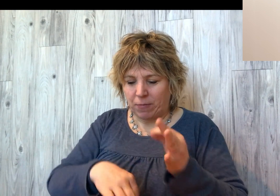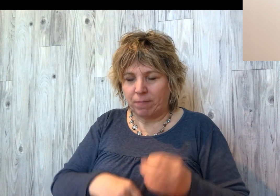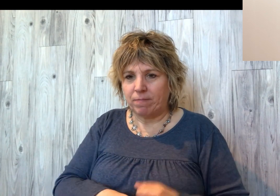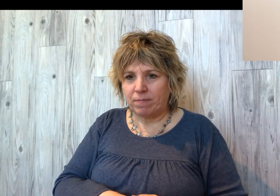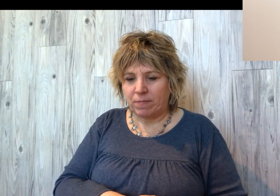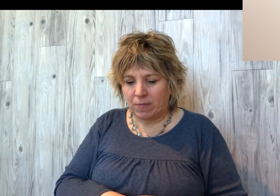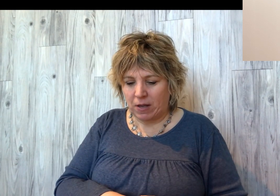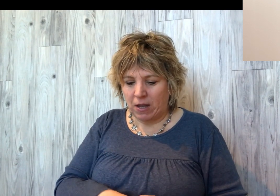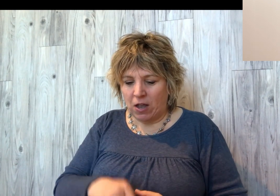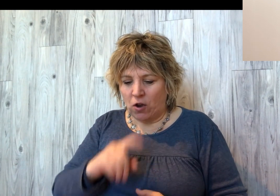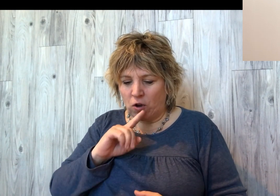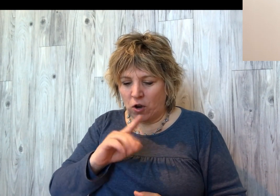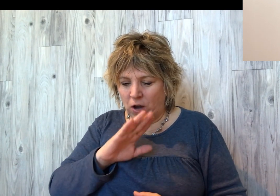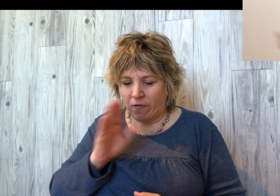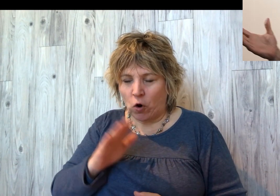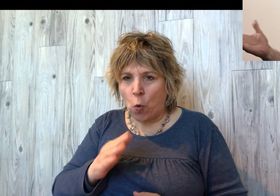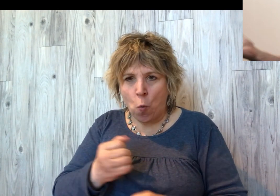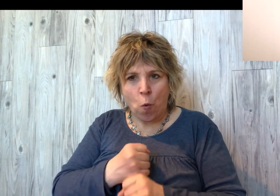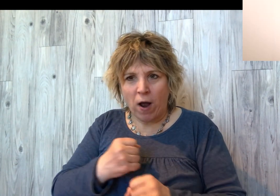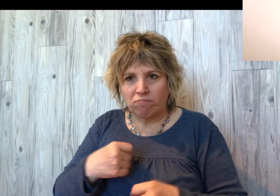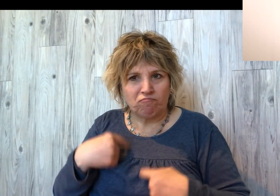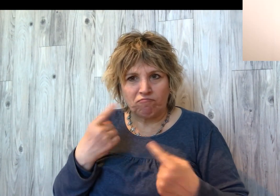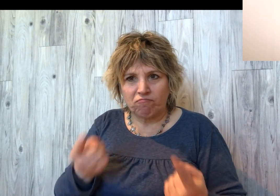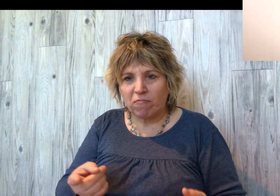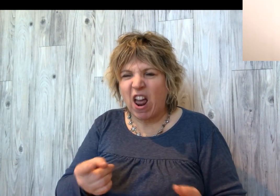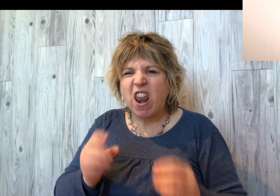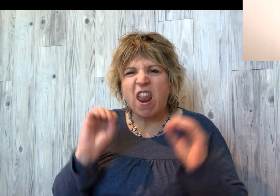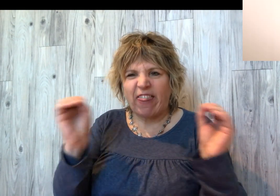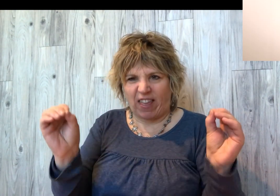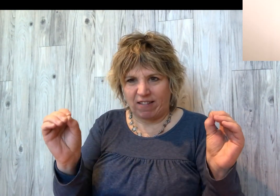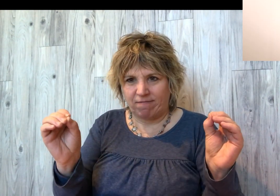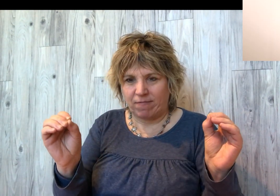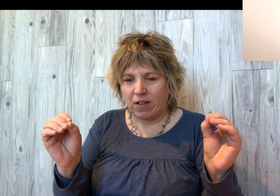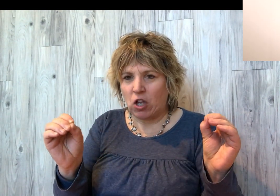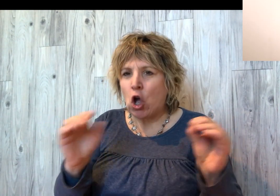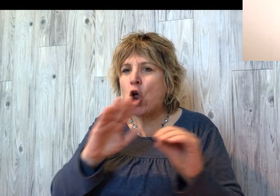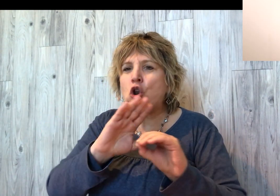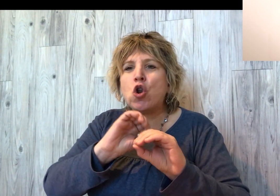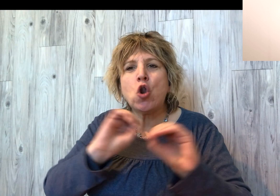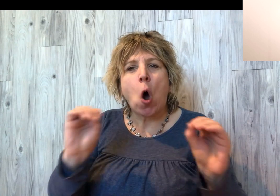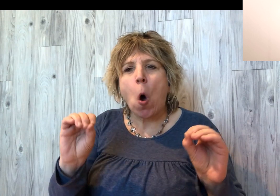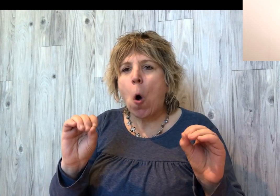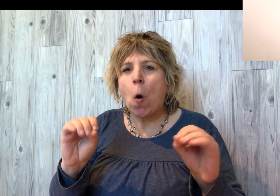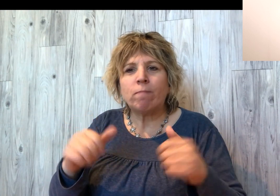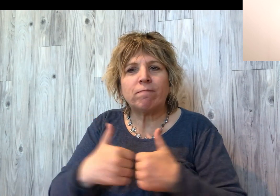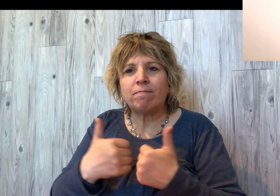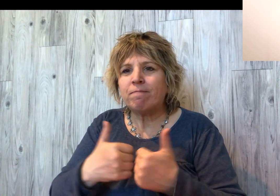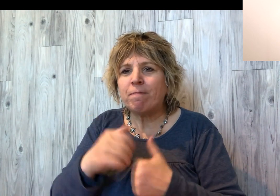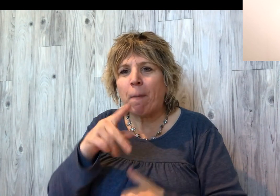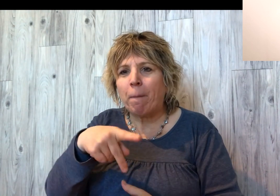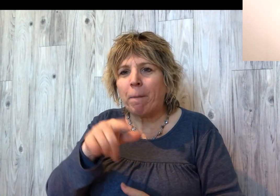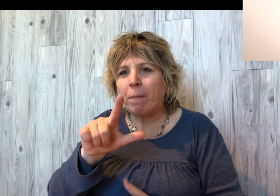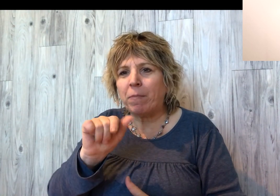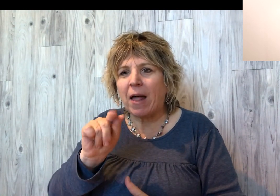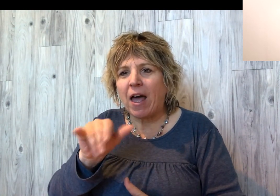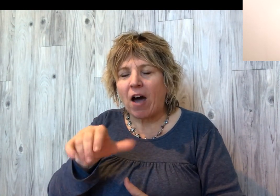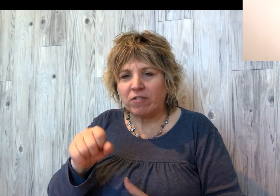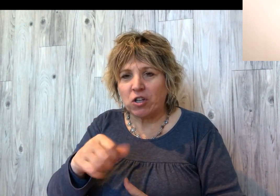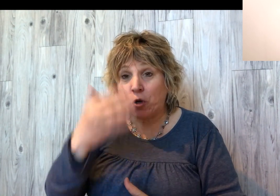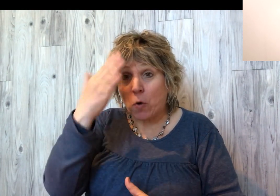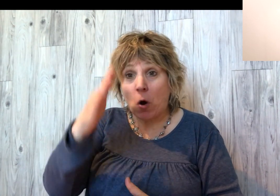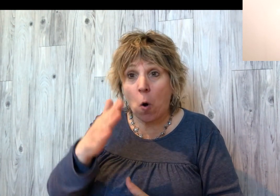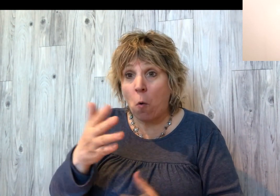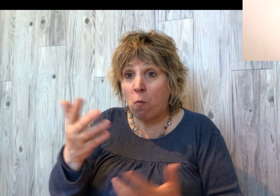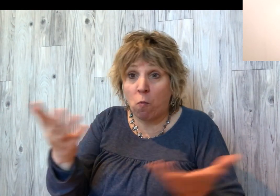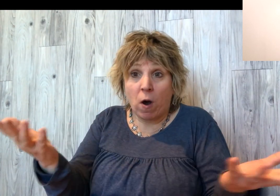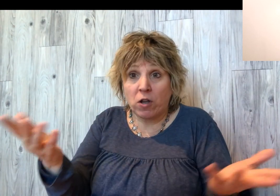just simply this, okay? Because you've never won anything. Like, nothing, okay? You have no playoff experience. You just don't know what you don't